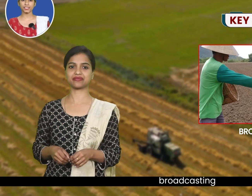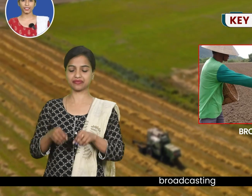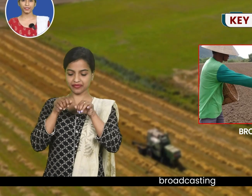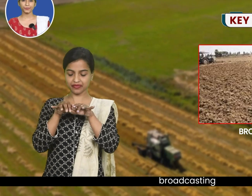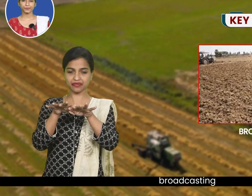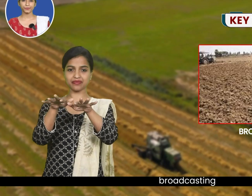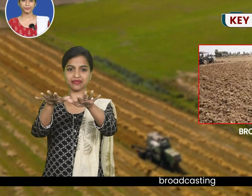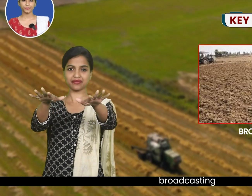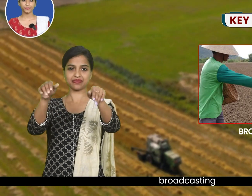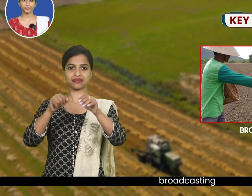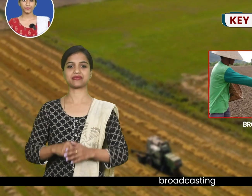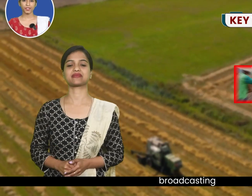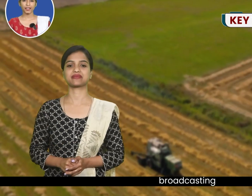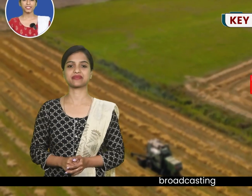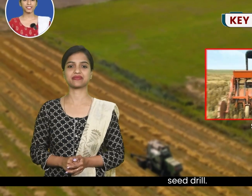broadcasting,